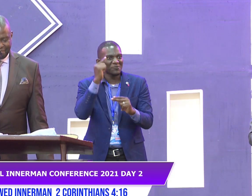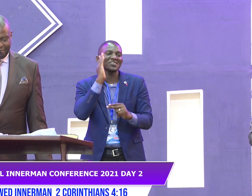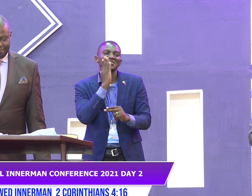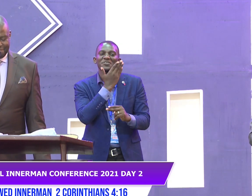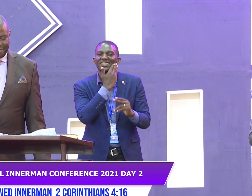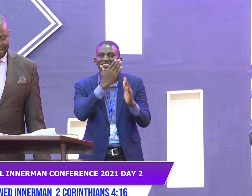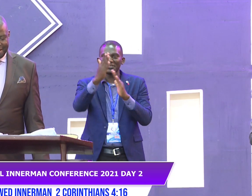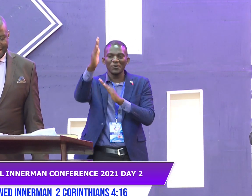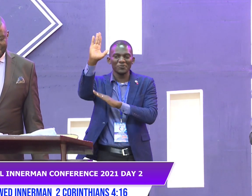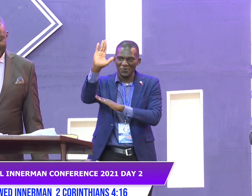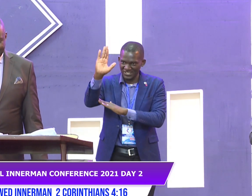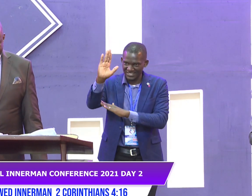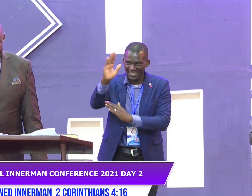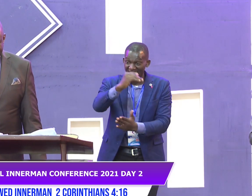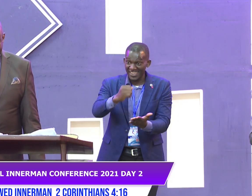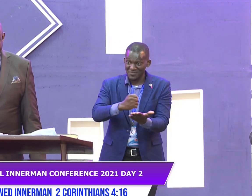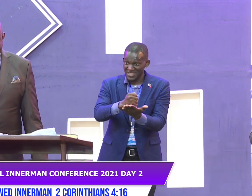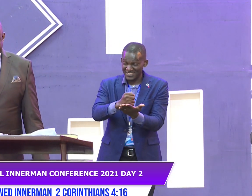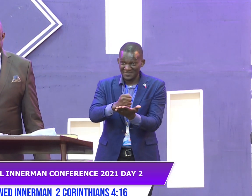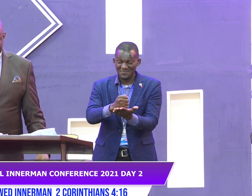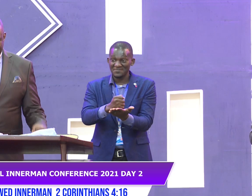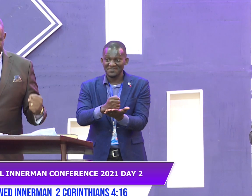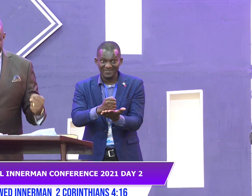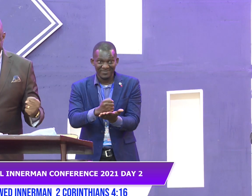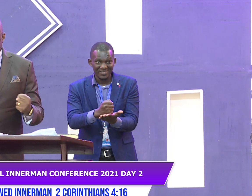Because of the grace of God. Amen.